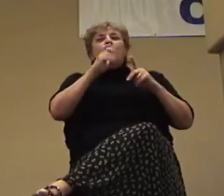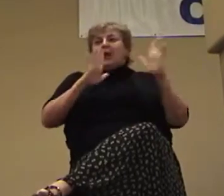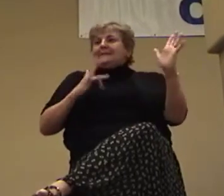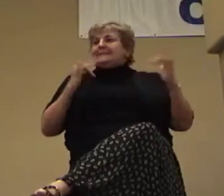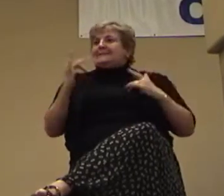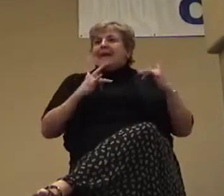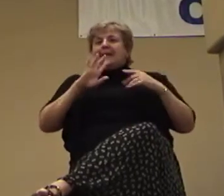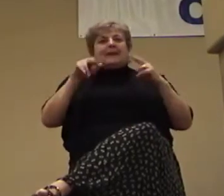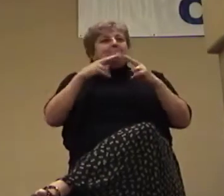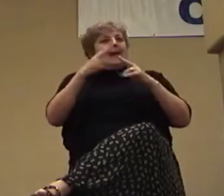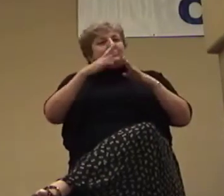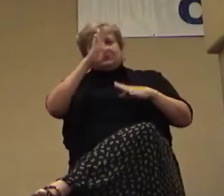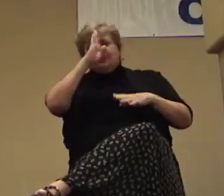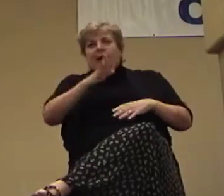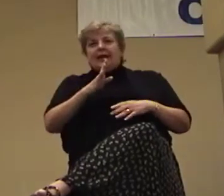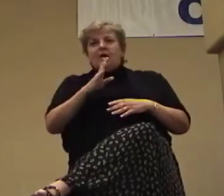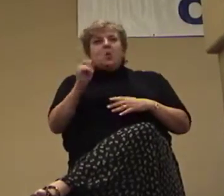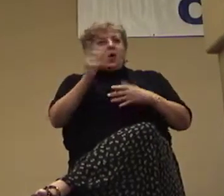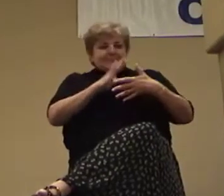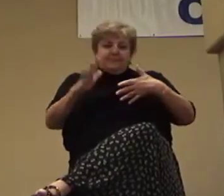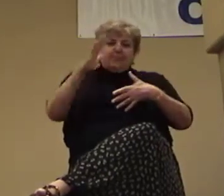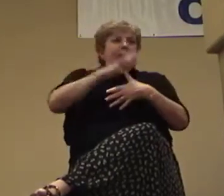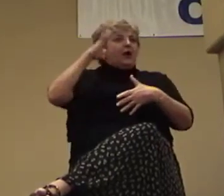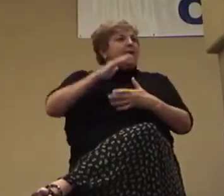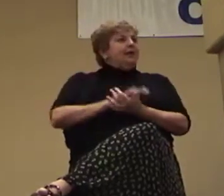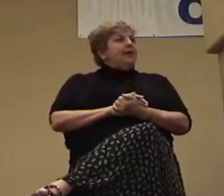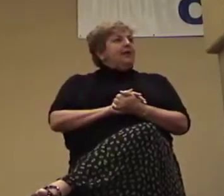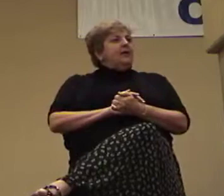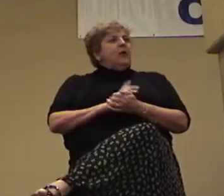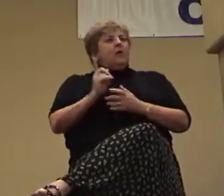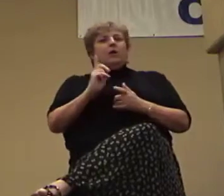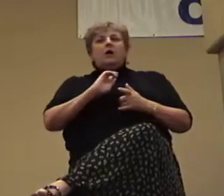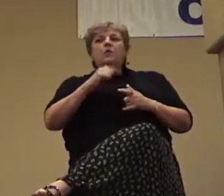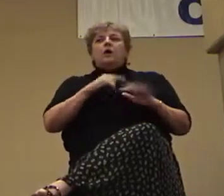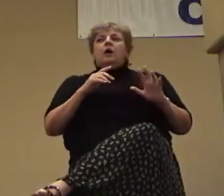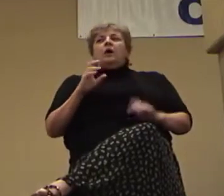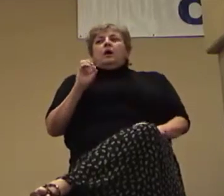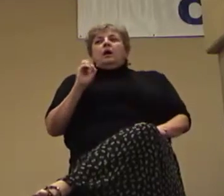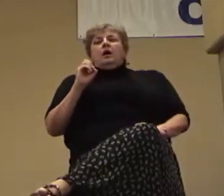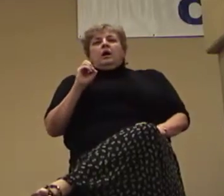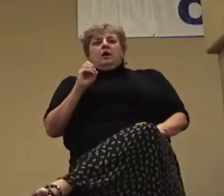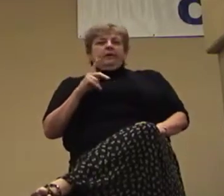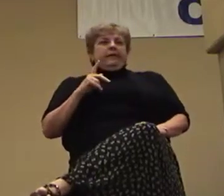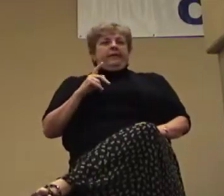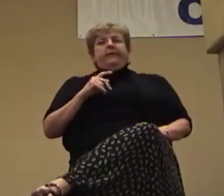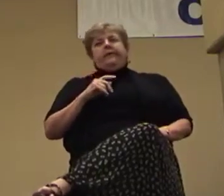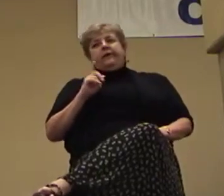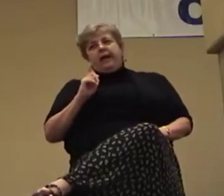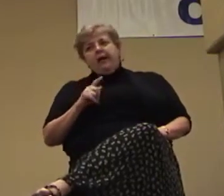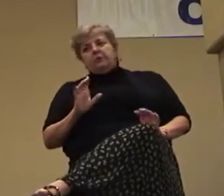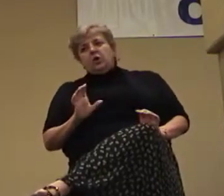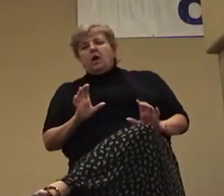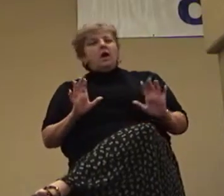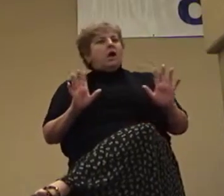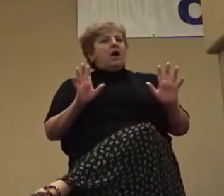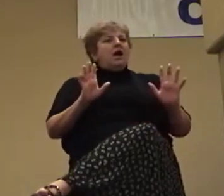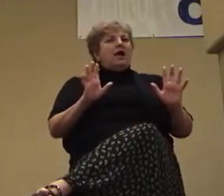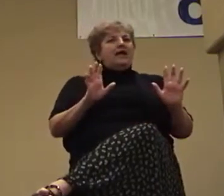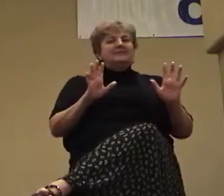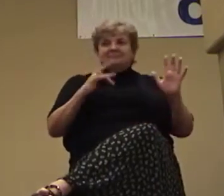this is a priority, where you don't squeeze it in the middle of wherever you're going. It's priority. It sets the tone for what you do. You know, I want to share